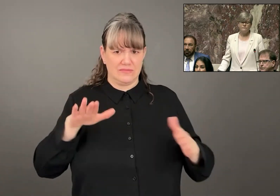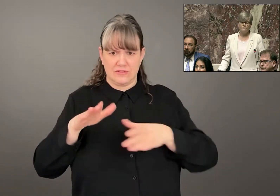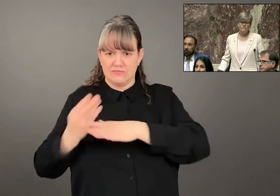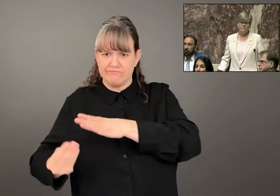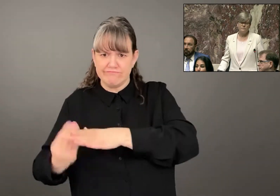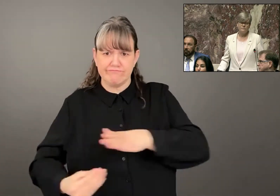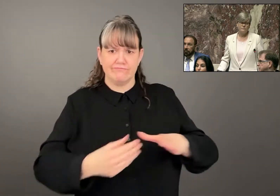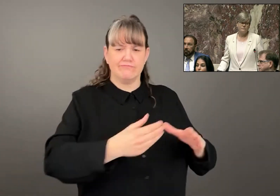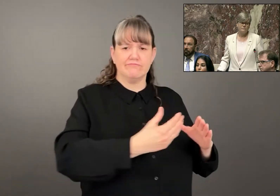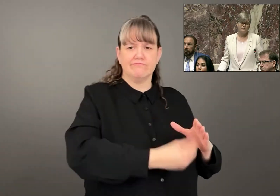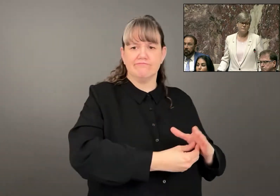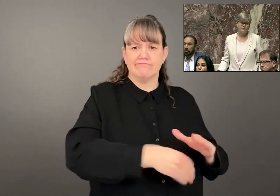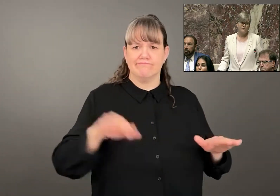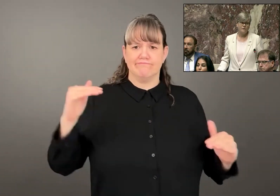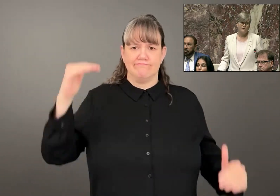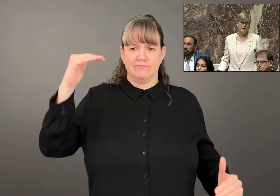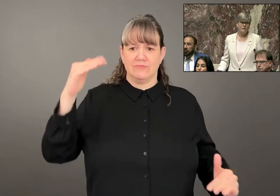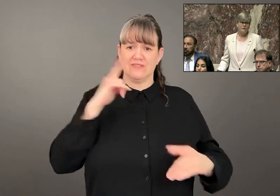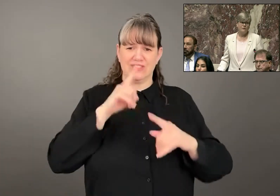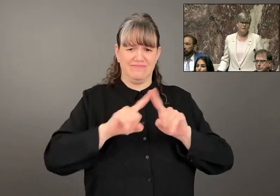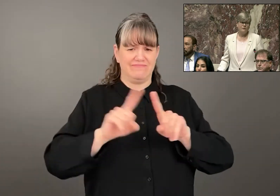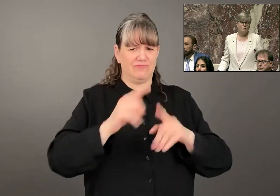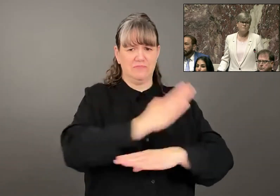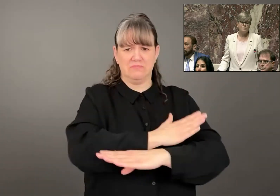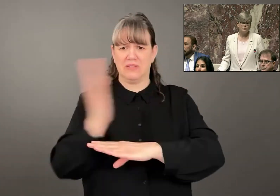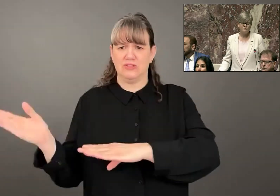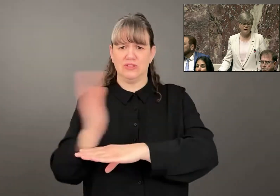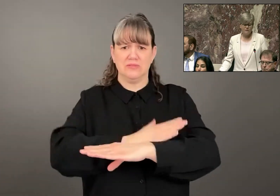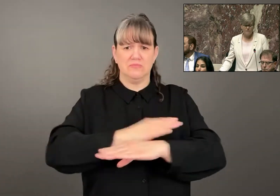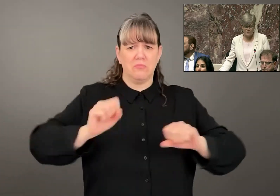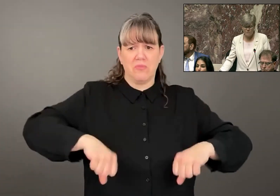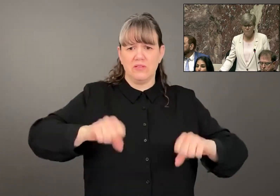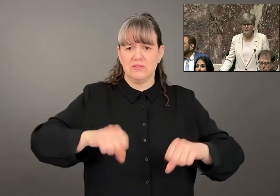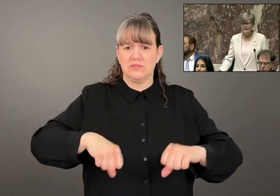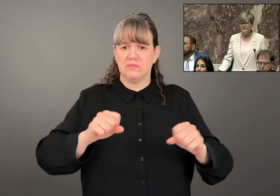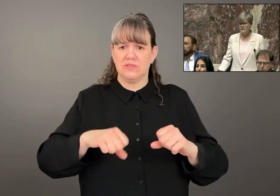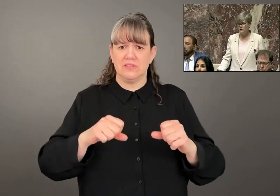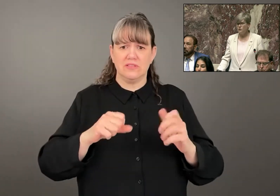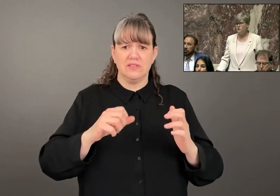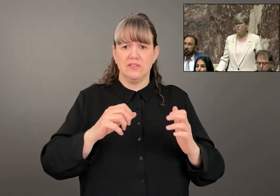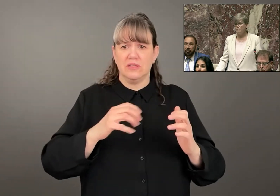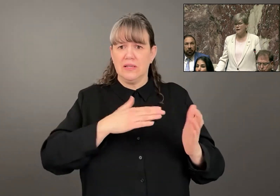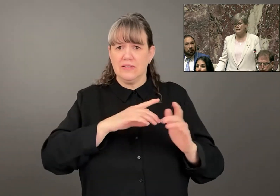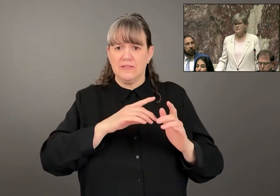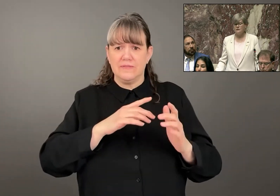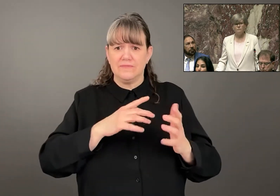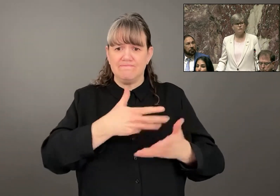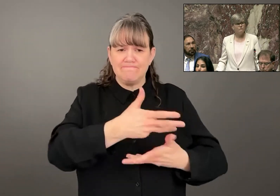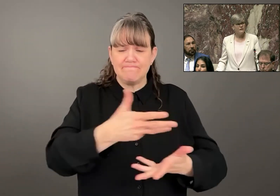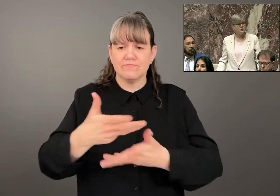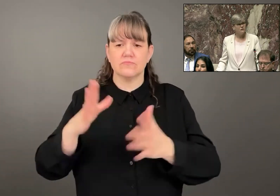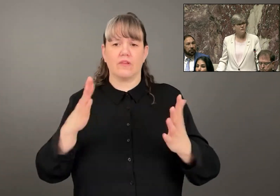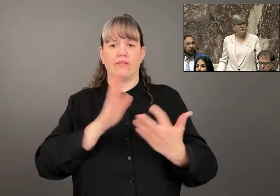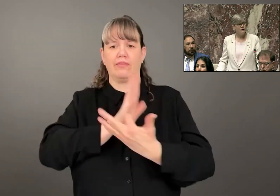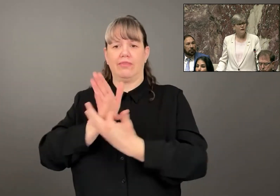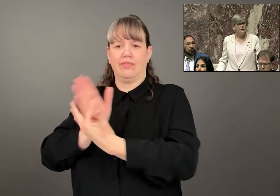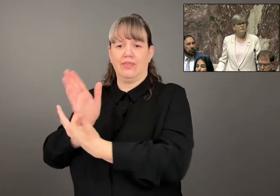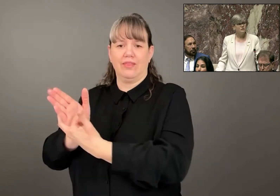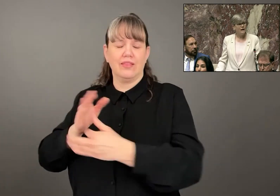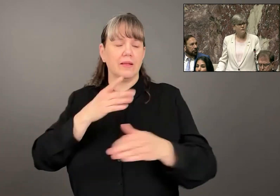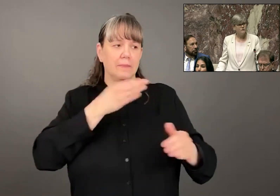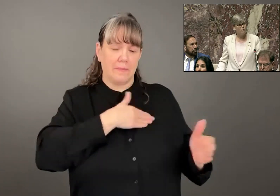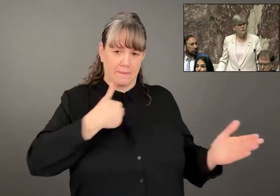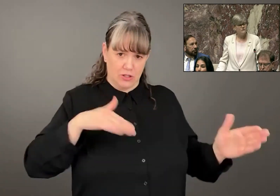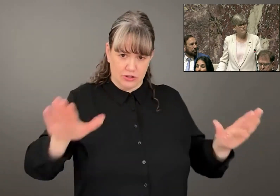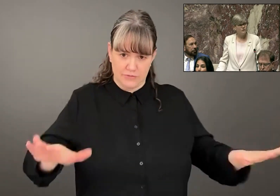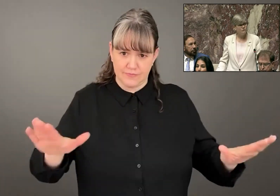Members, please finish. Mr. Speaker, that's why we're going to continue to invest in prevention, in mental